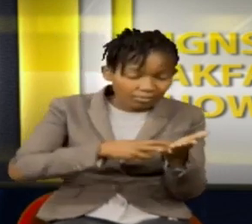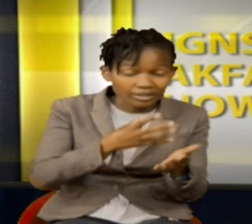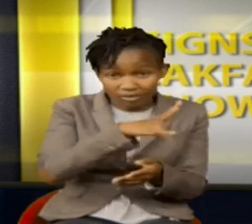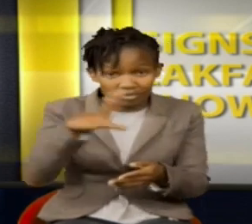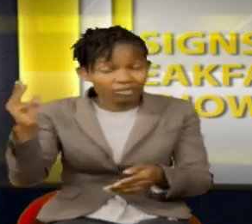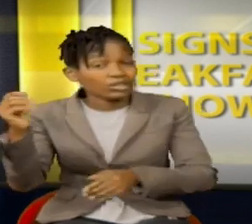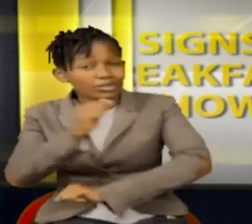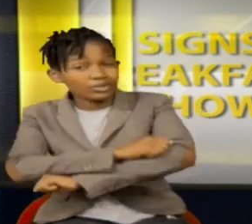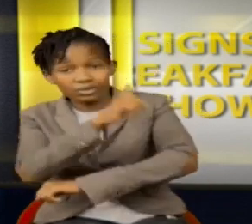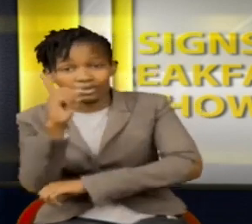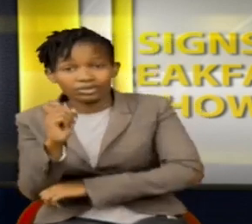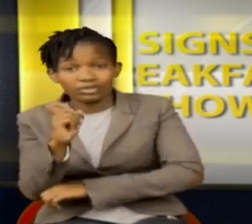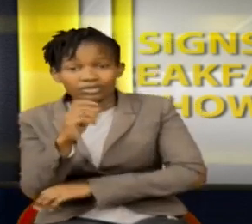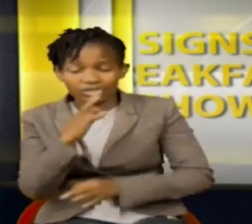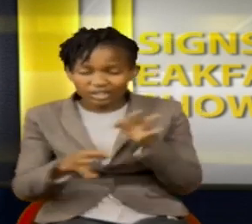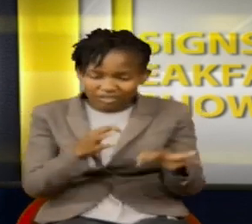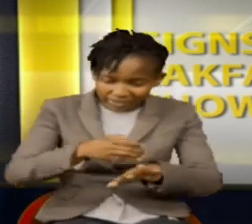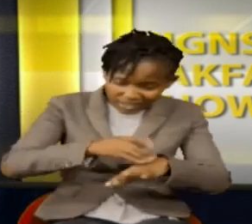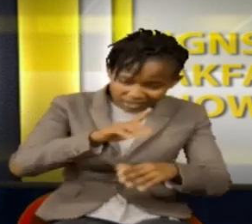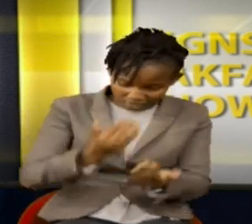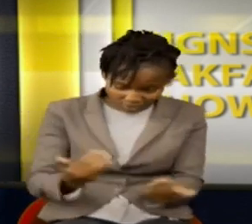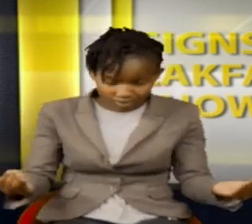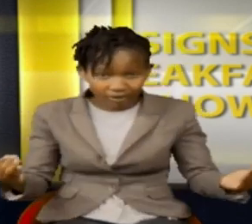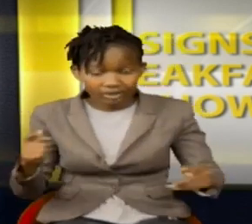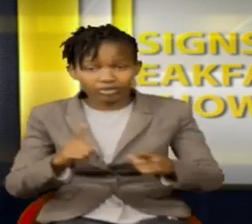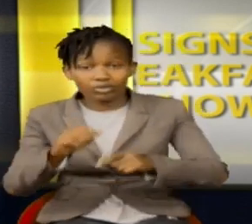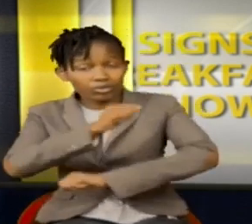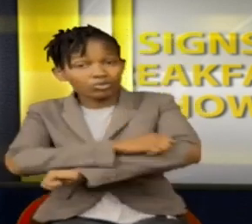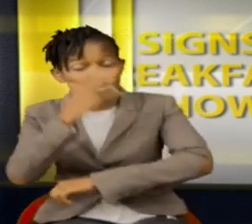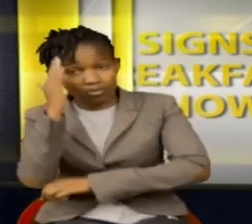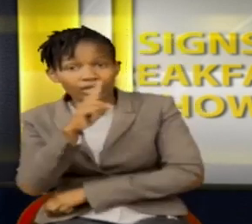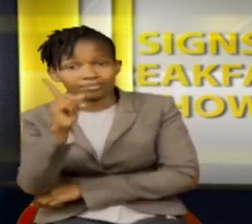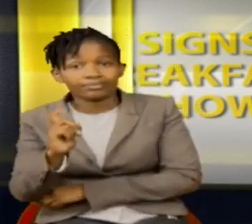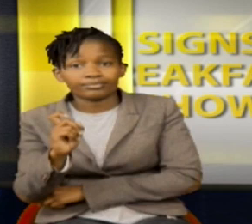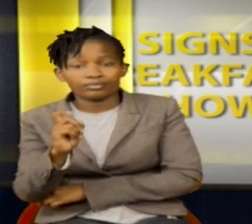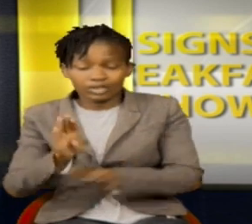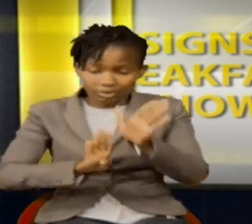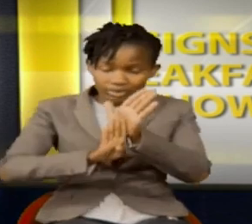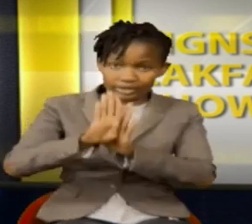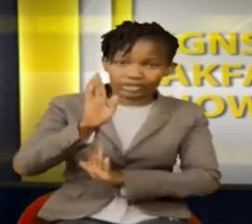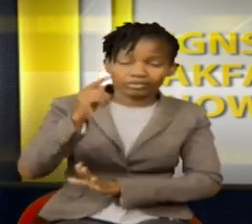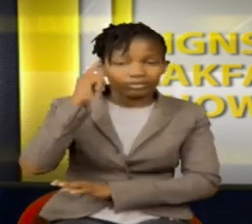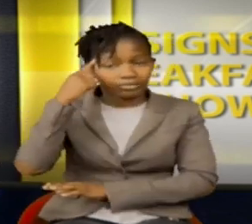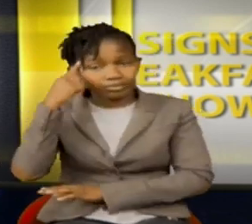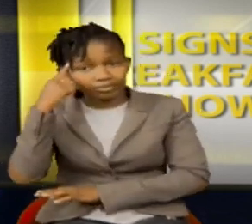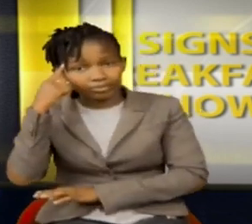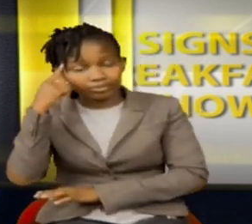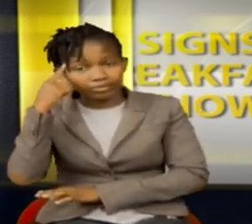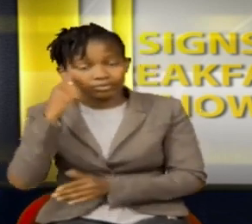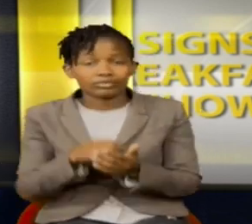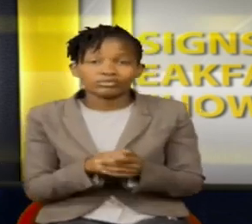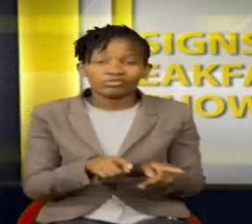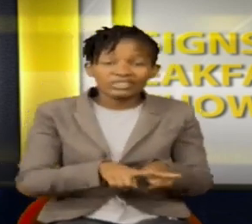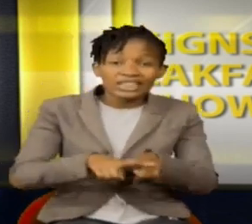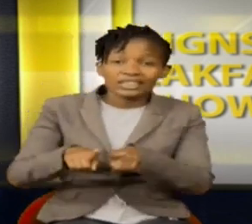to interrogate it. Uh-huh. If you're sending your child to school, why? Isn't it to develop their mind? Isn't it to network? Yeah. Isn't